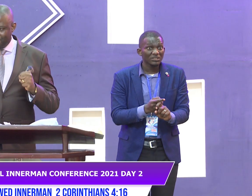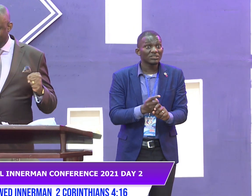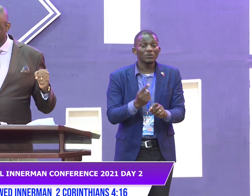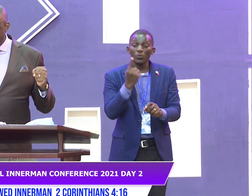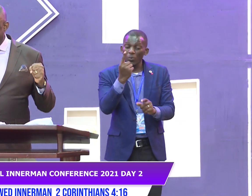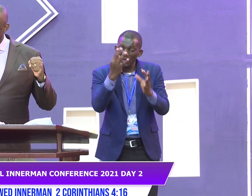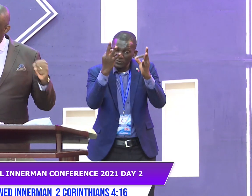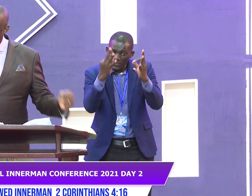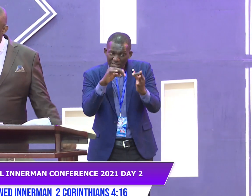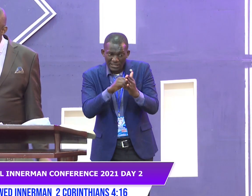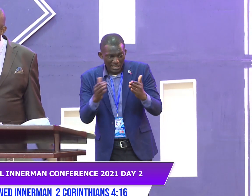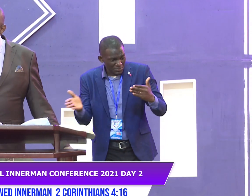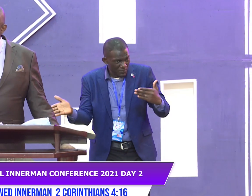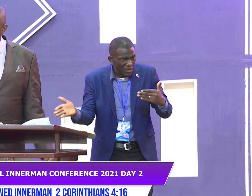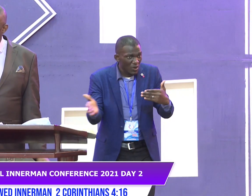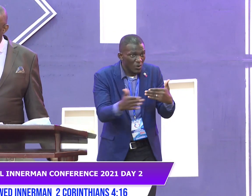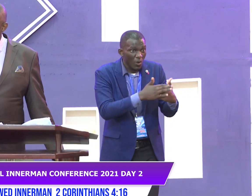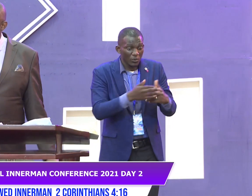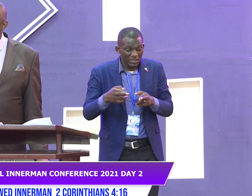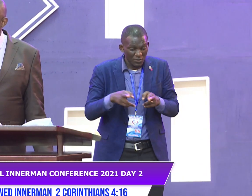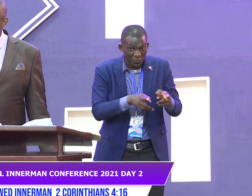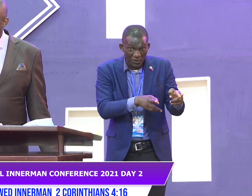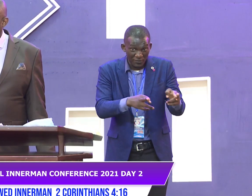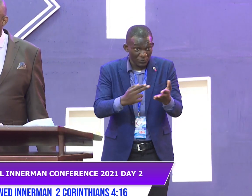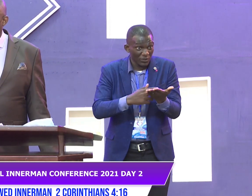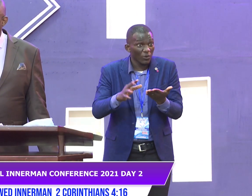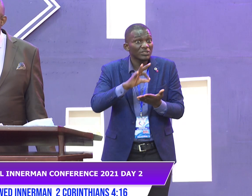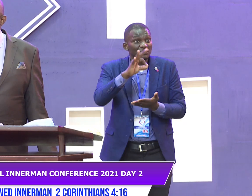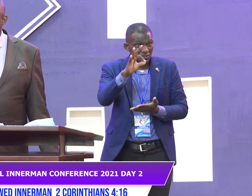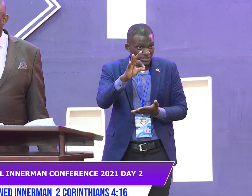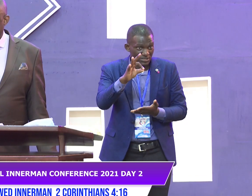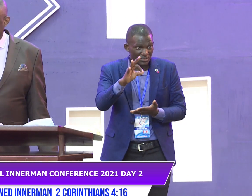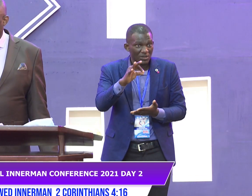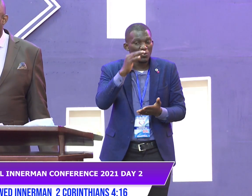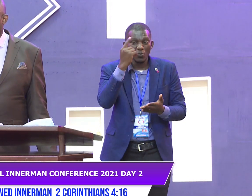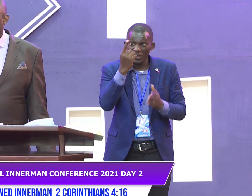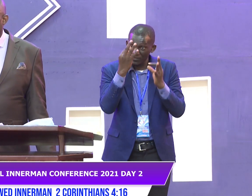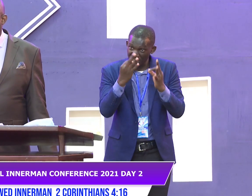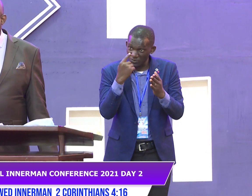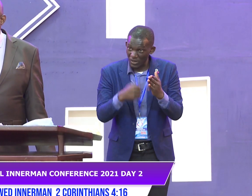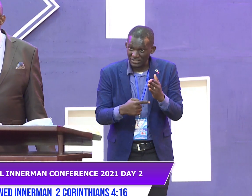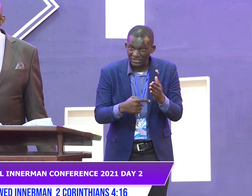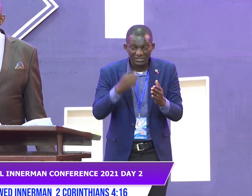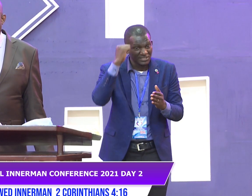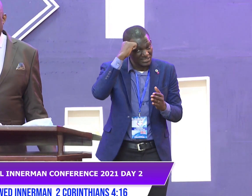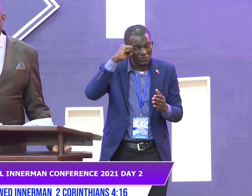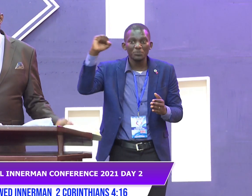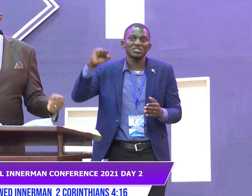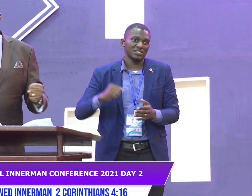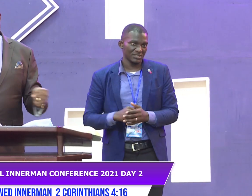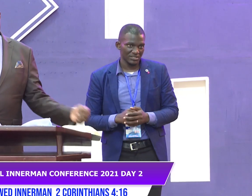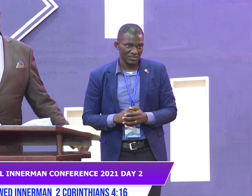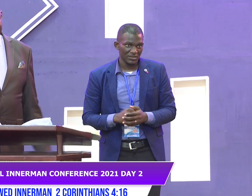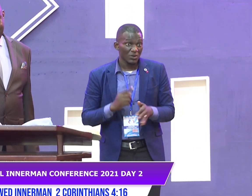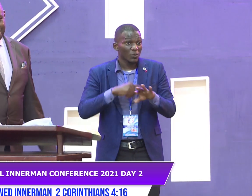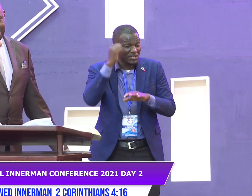ez'omuntu w'omunda bujeemu. One of the things that blocks the inner wells is disobedience.